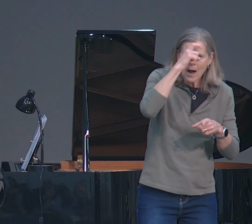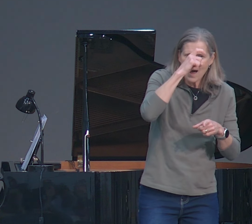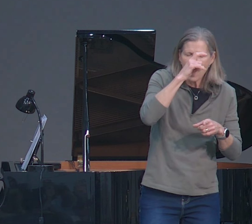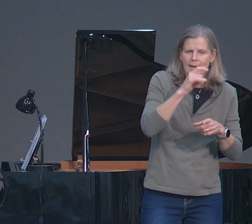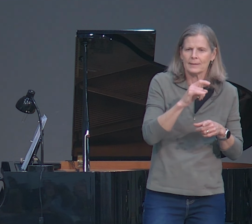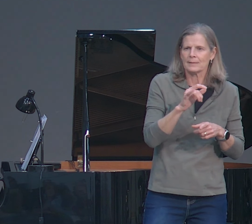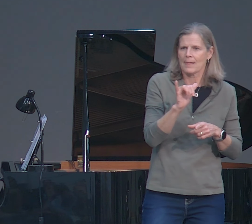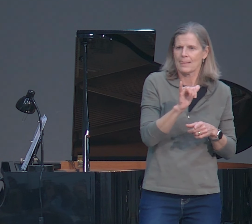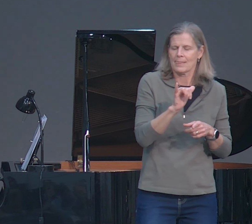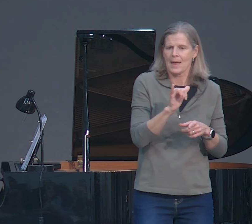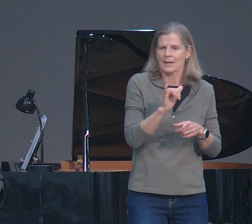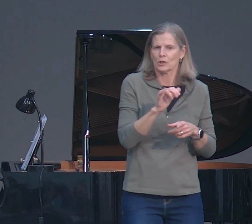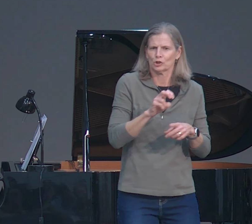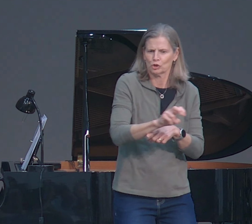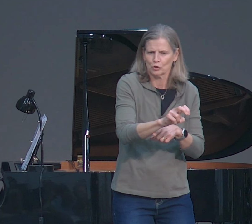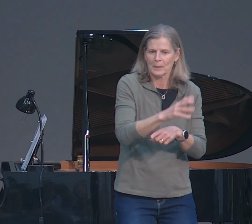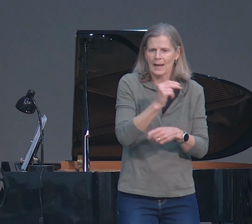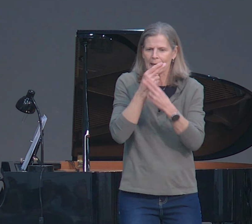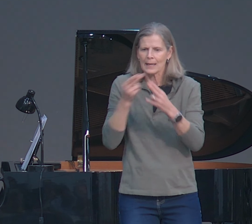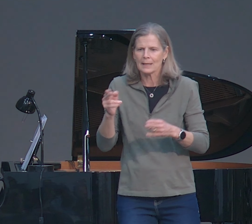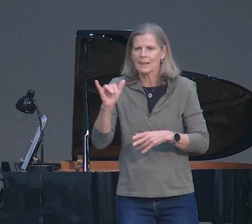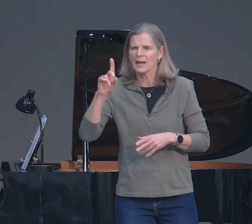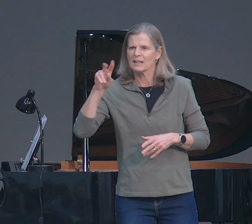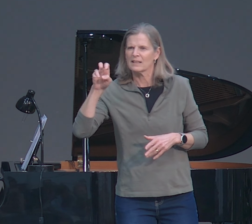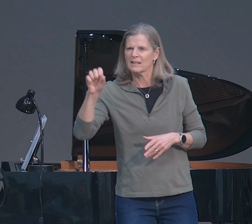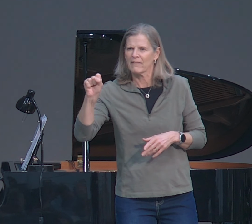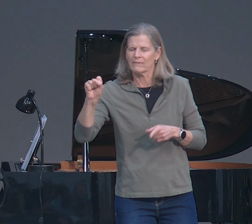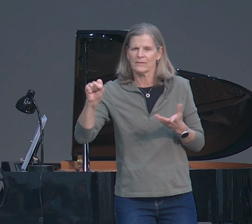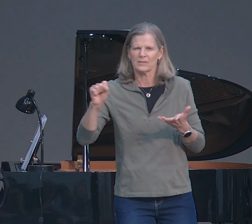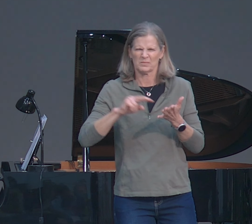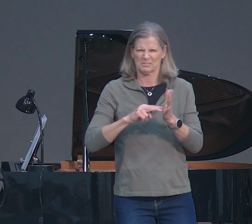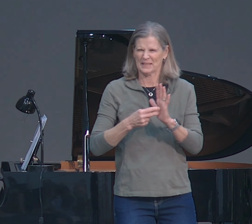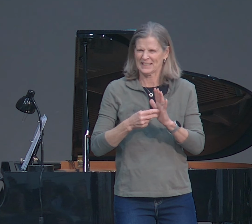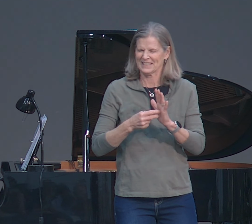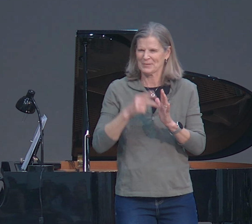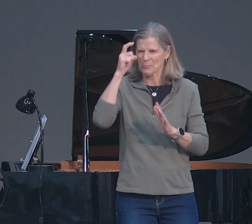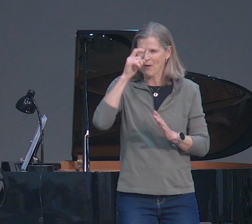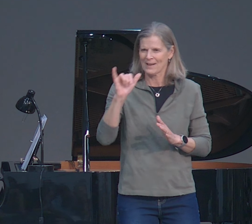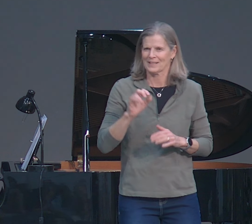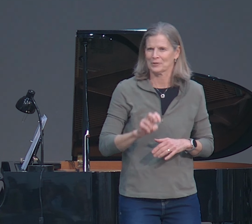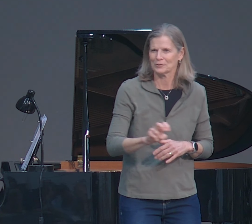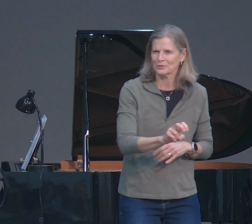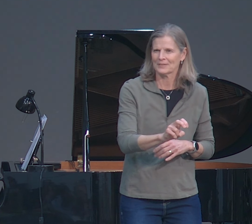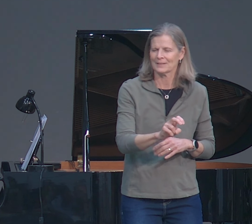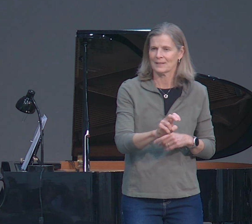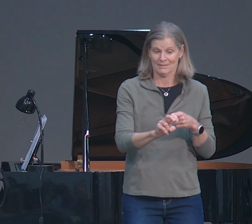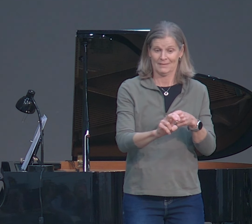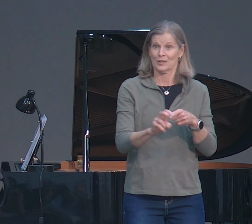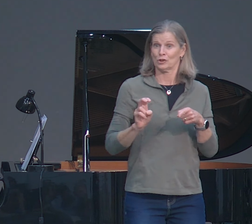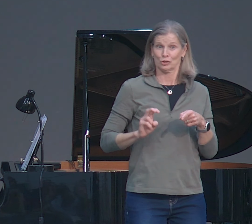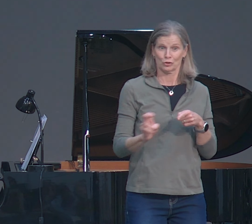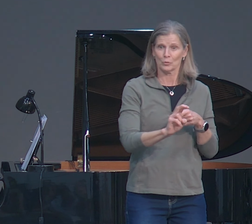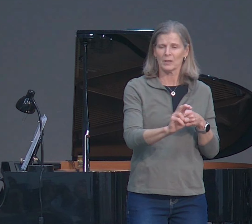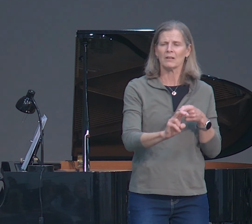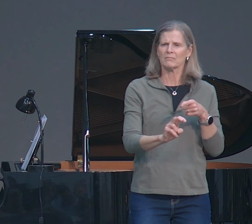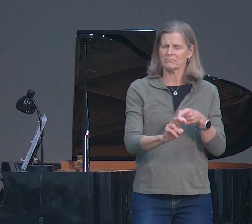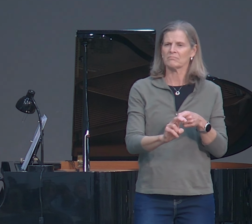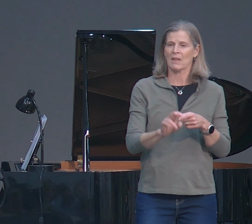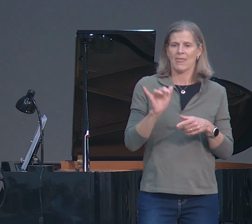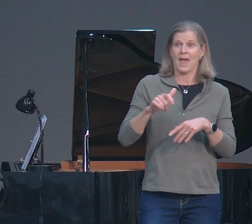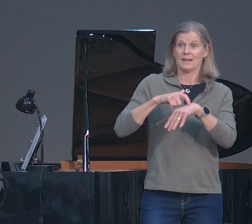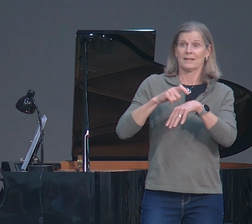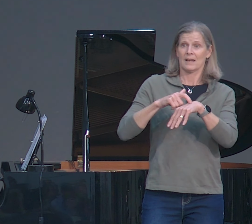and innocent as doves. Well, what does Jesus mean? Well, serpents had by